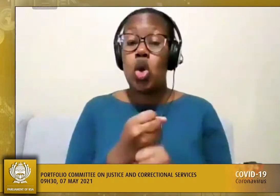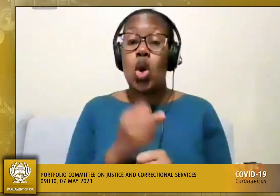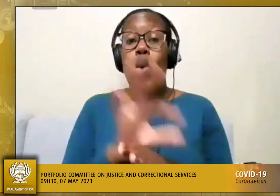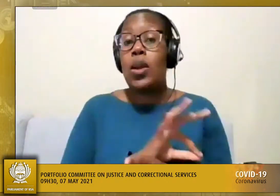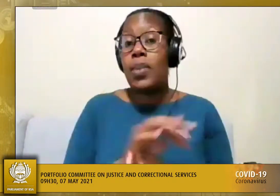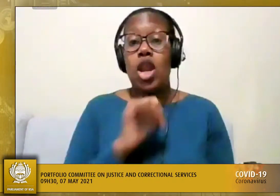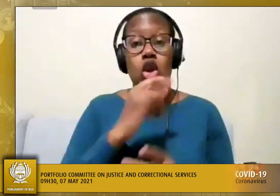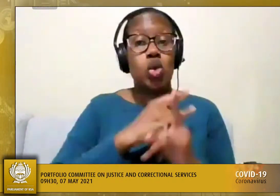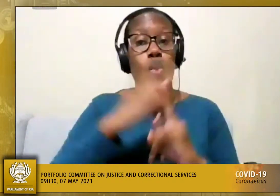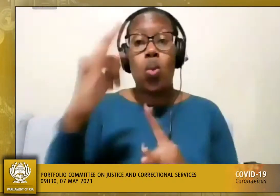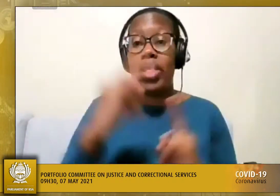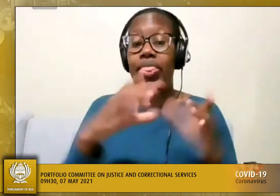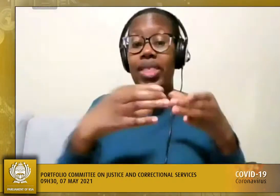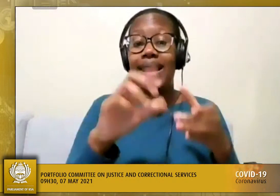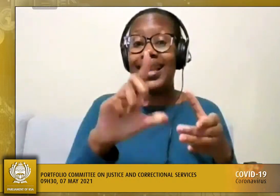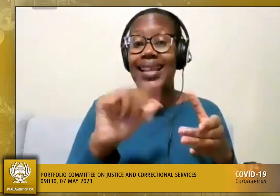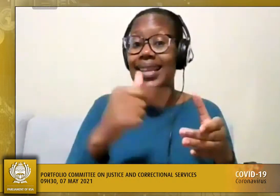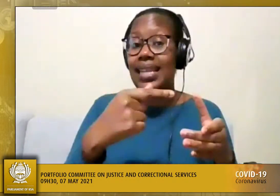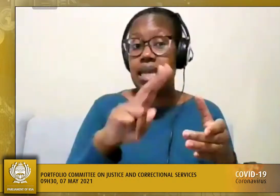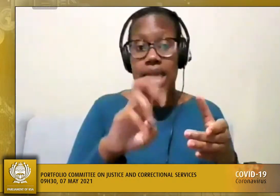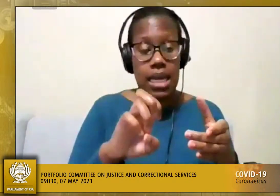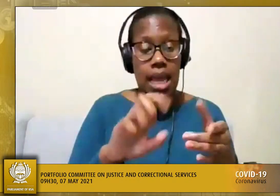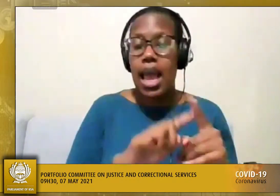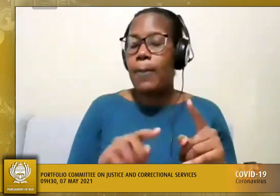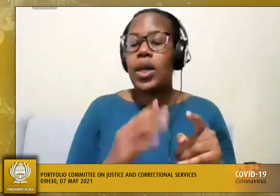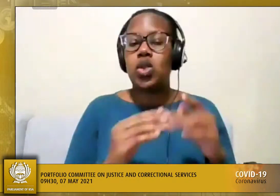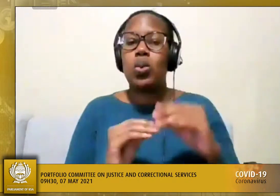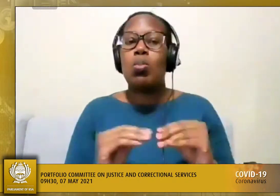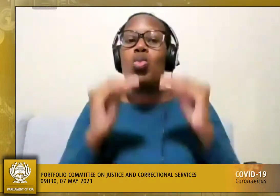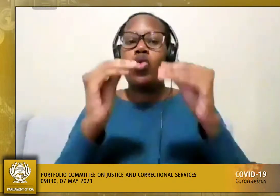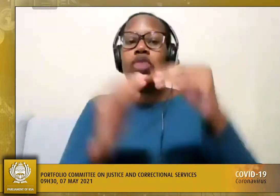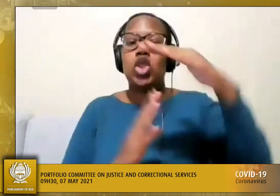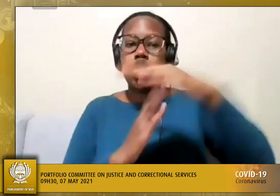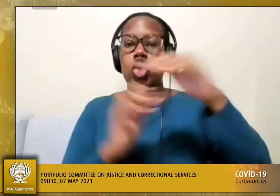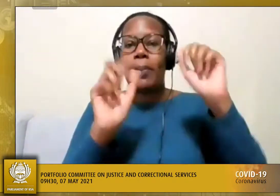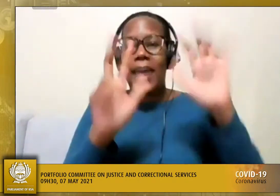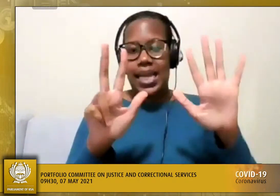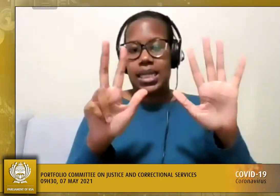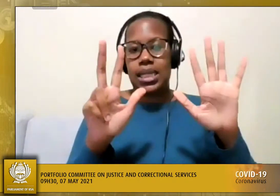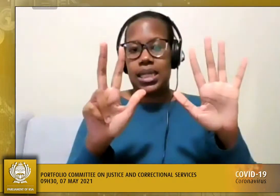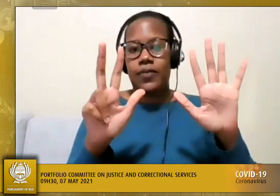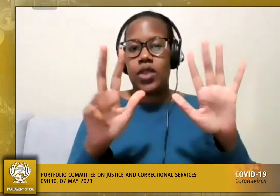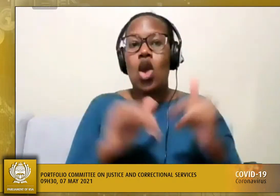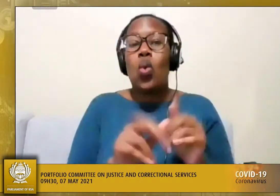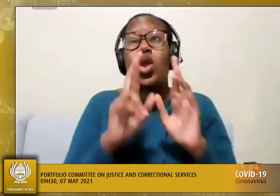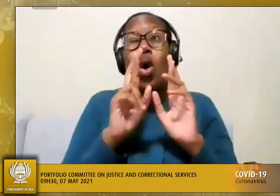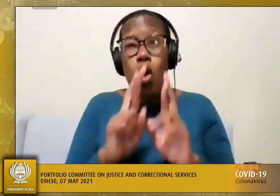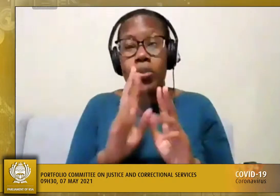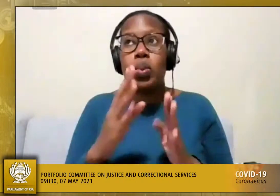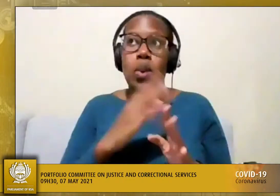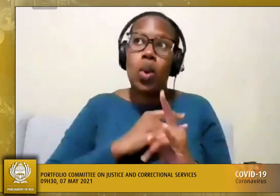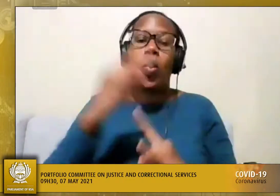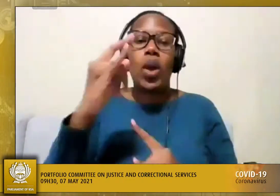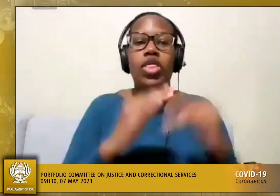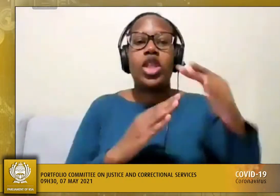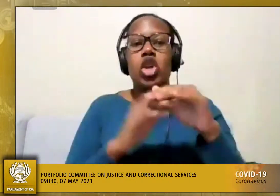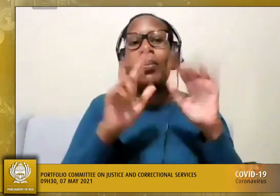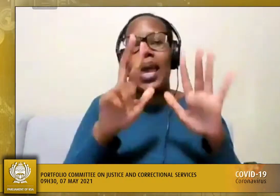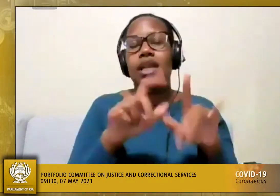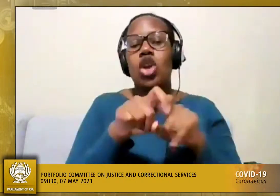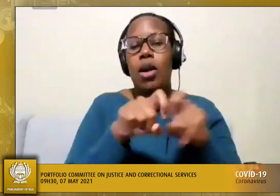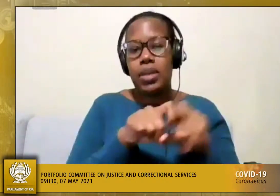but to move out of relegation into top eight with the hope that will win the top eight competition so we have said that